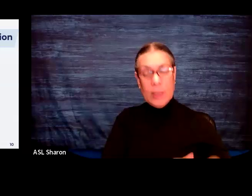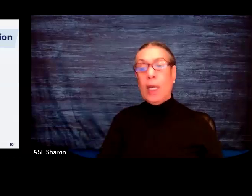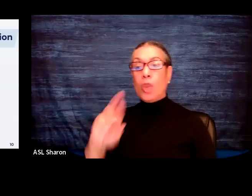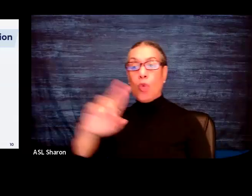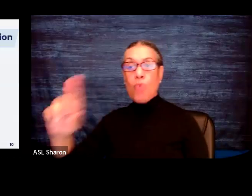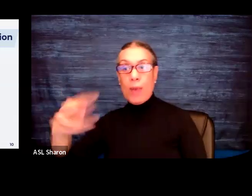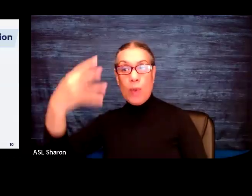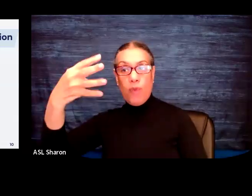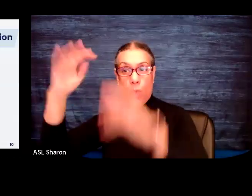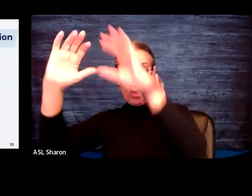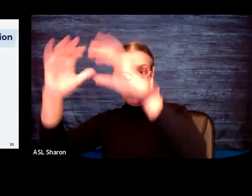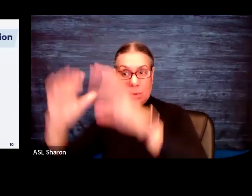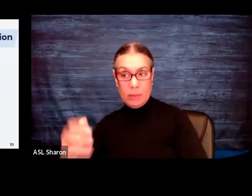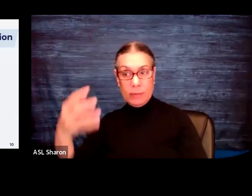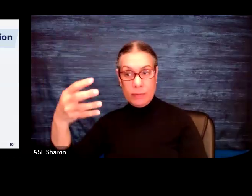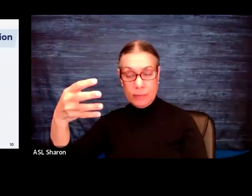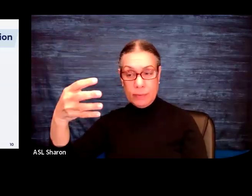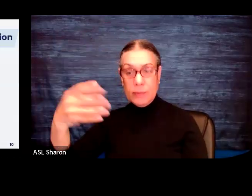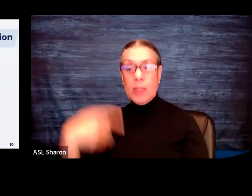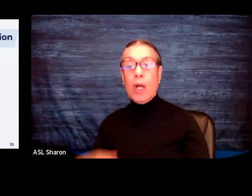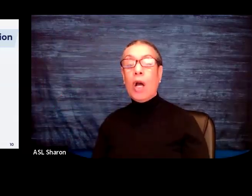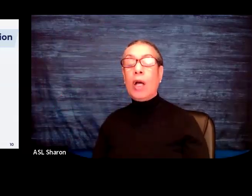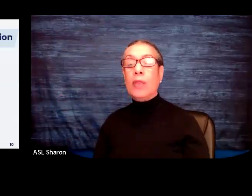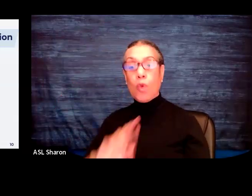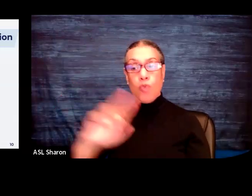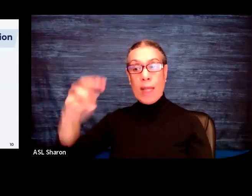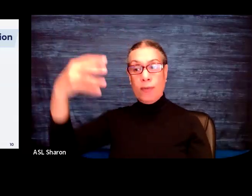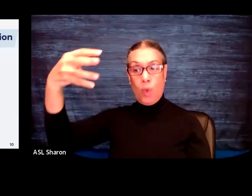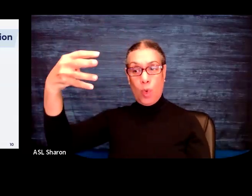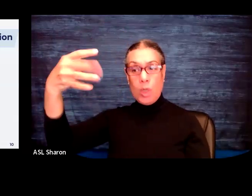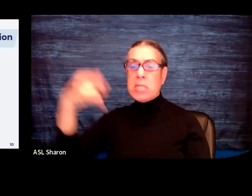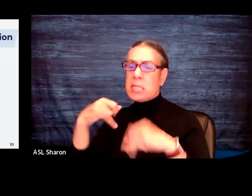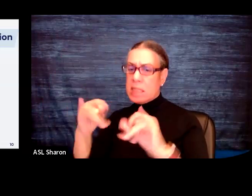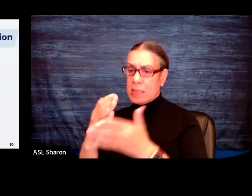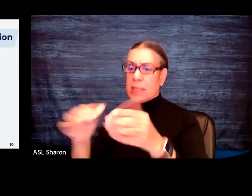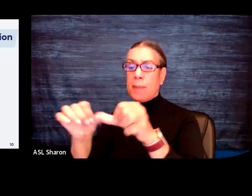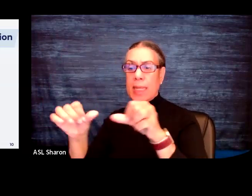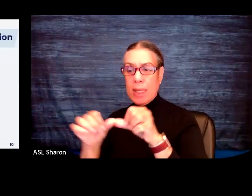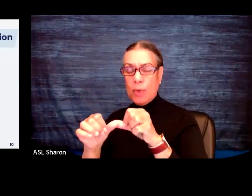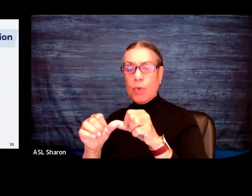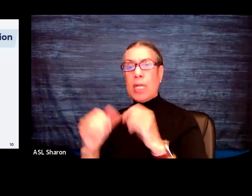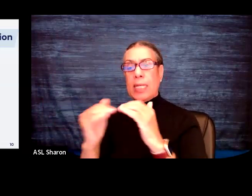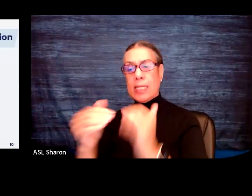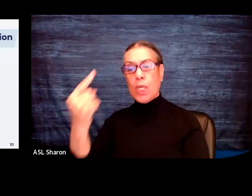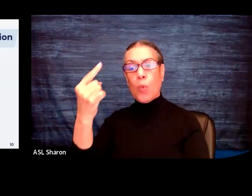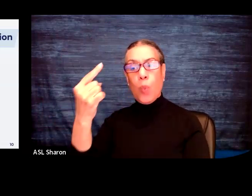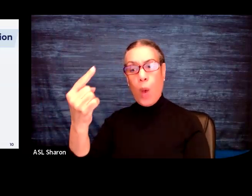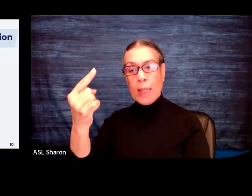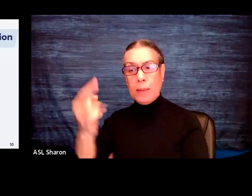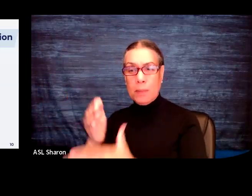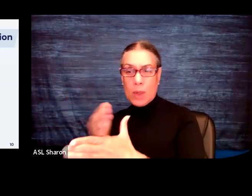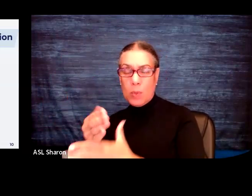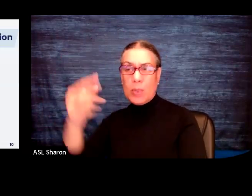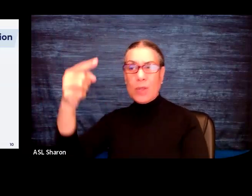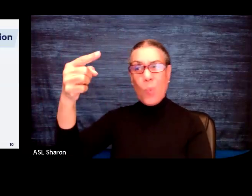using 4 tiers. In the map on the right, you can see that there are still areas where a tier 1 census tract may border a tier